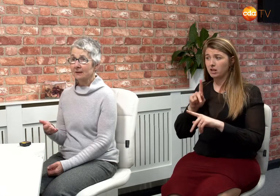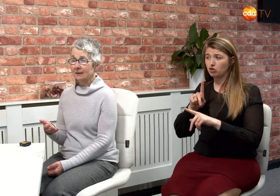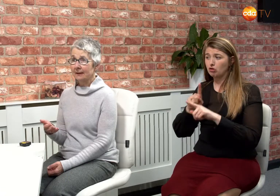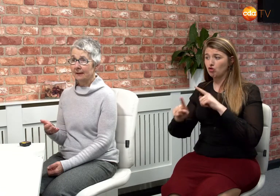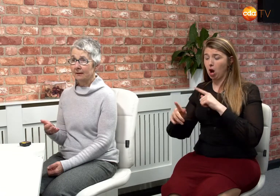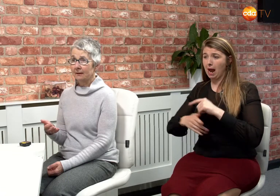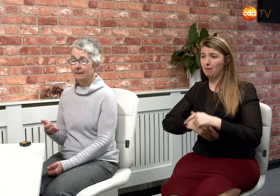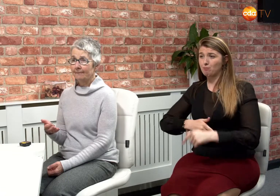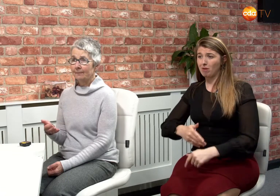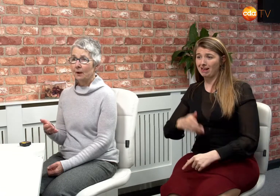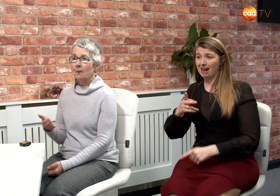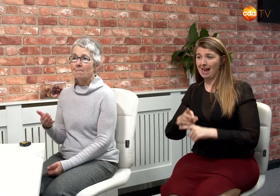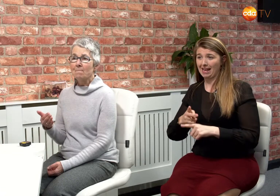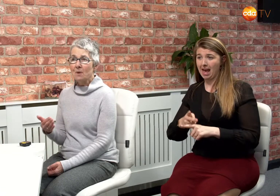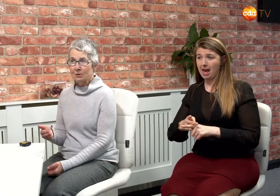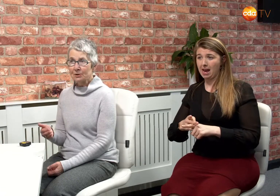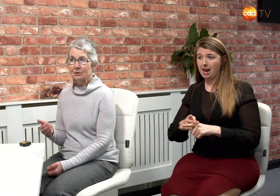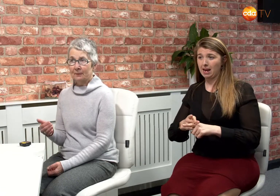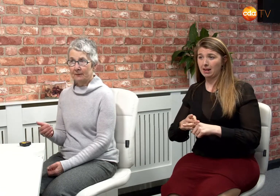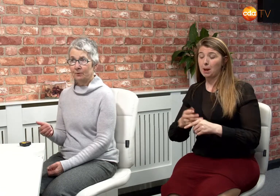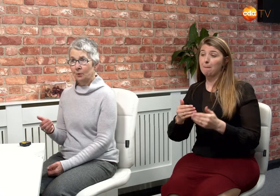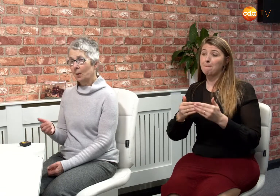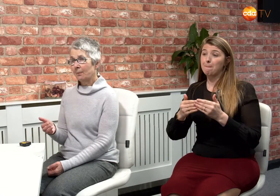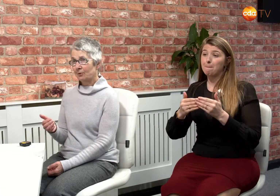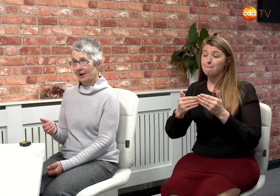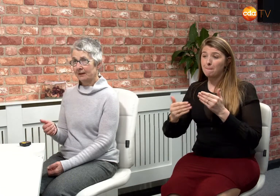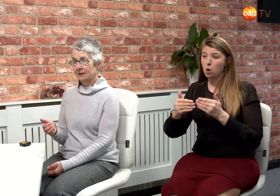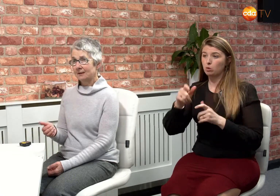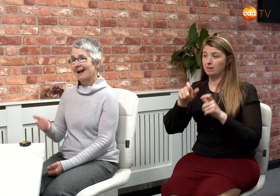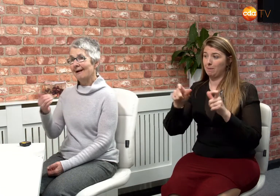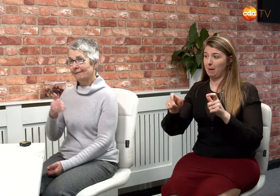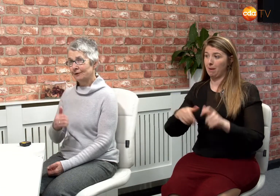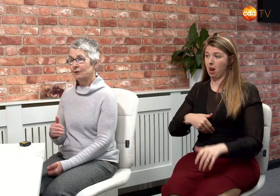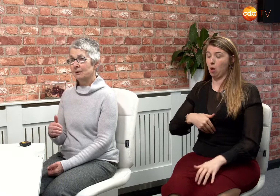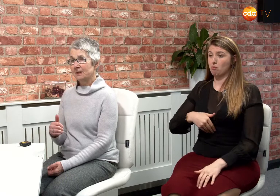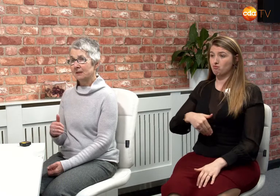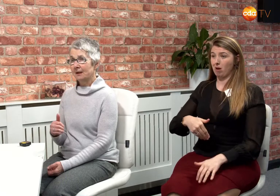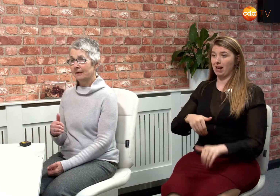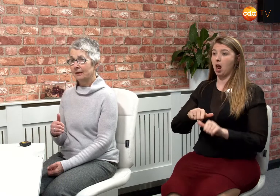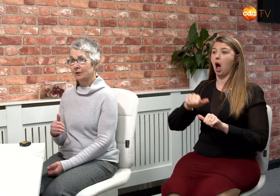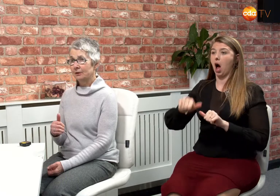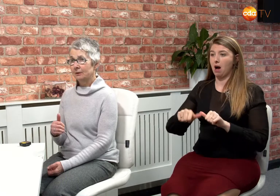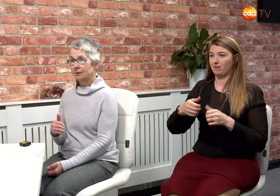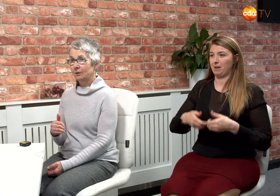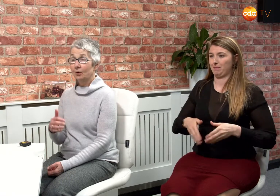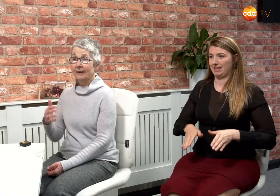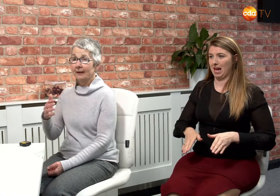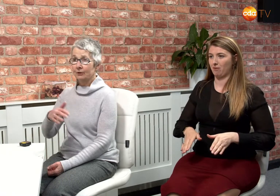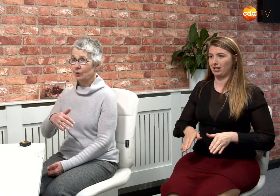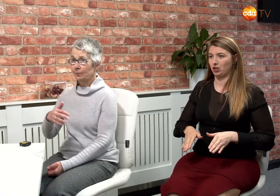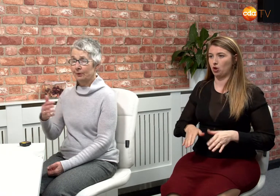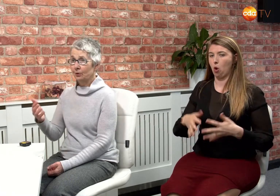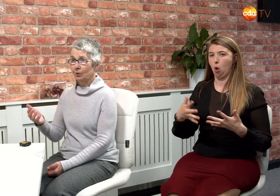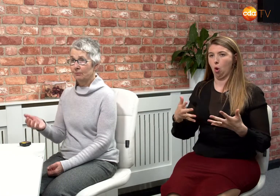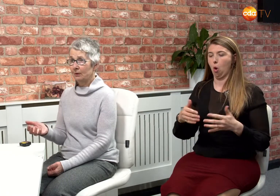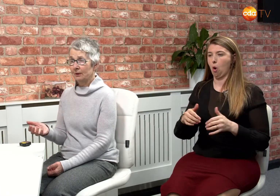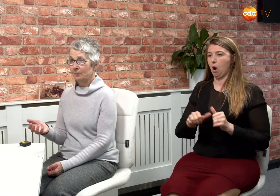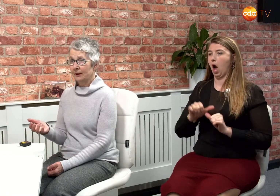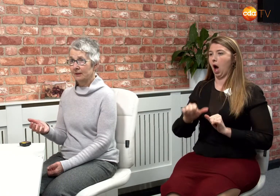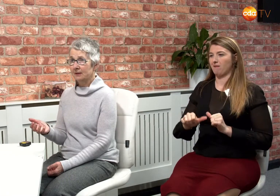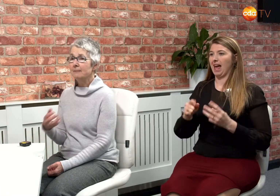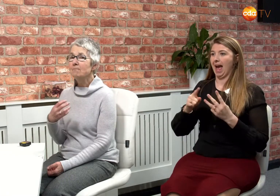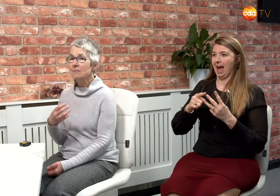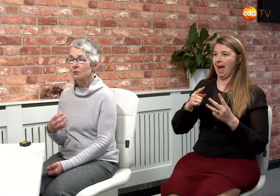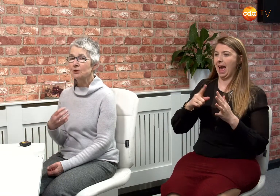become pregnant again, most people who are pregnant after a miscarriage or an ectopic or